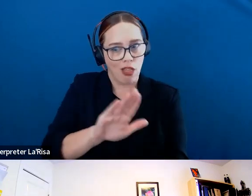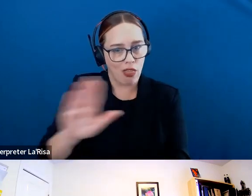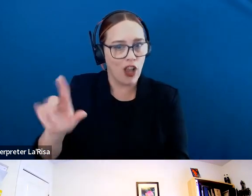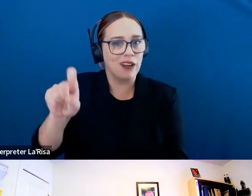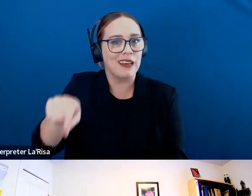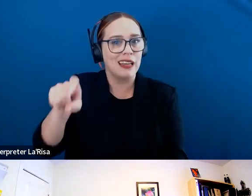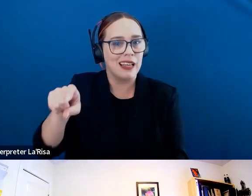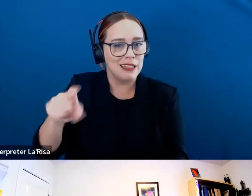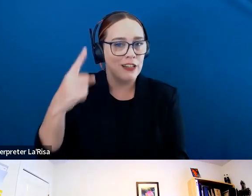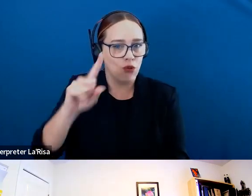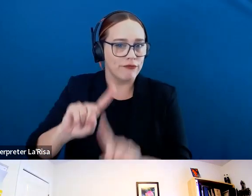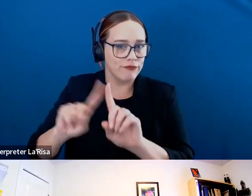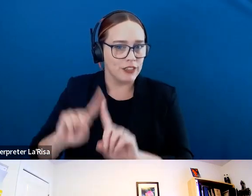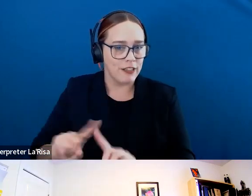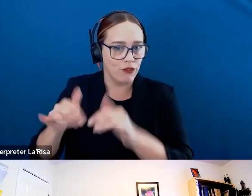the DEI